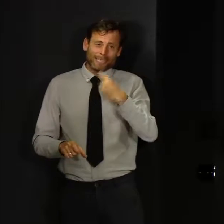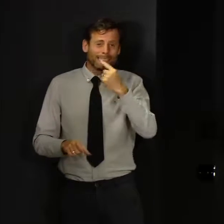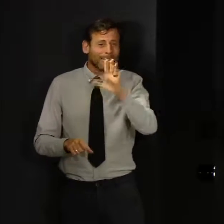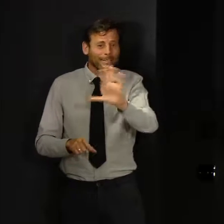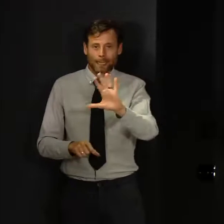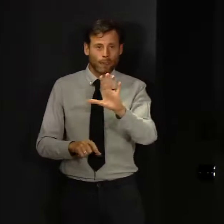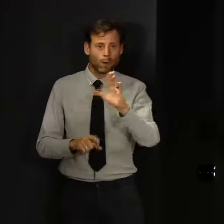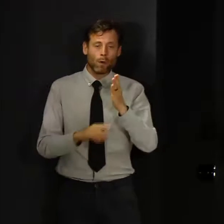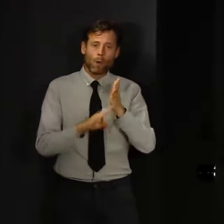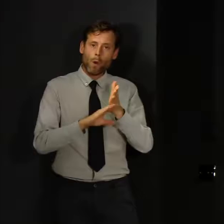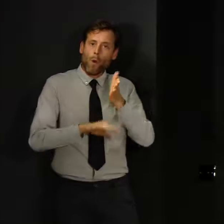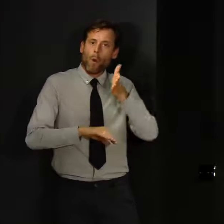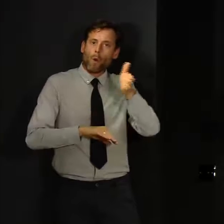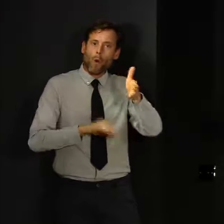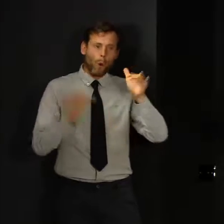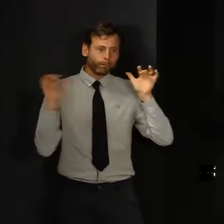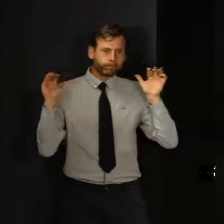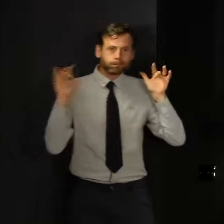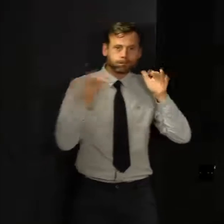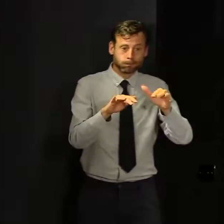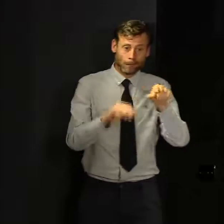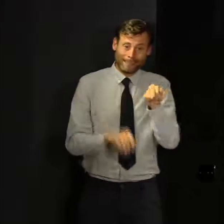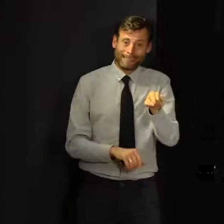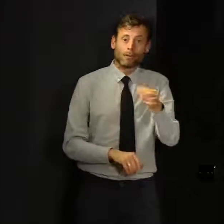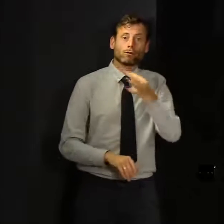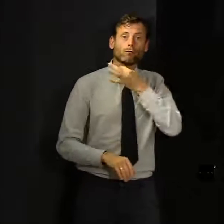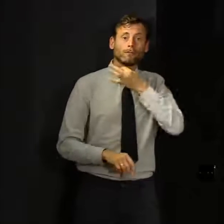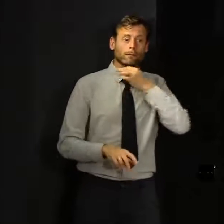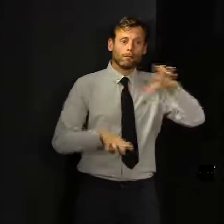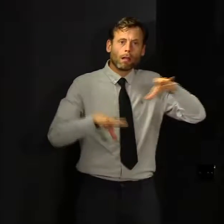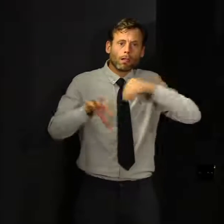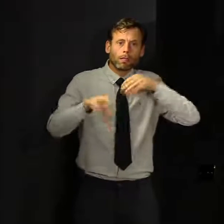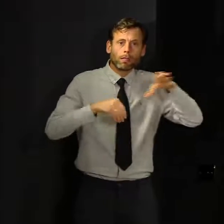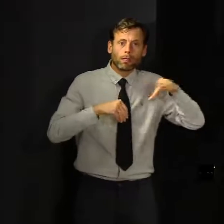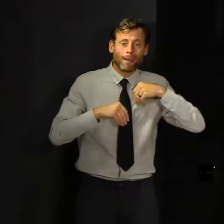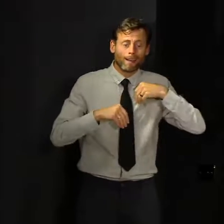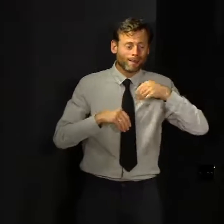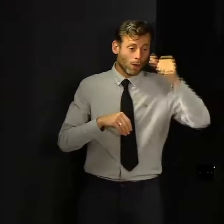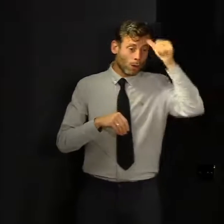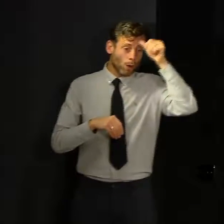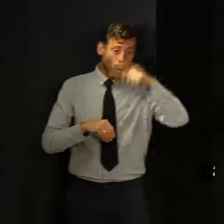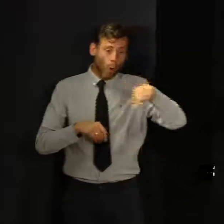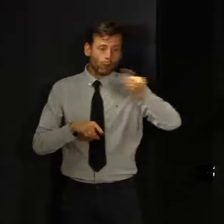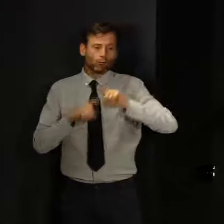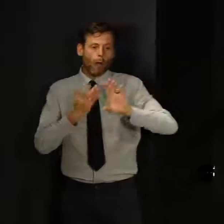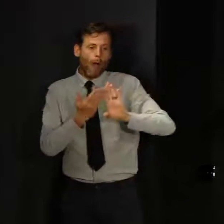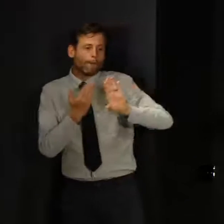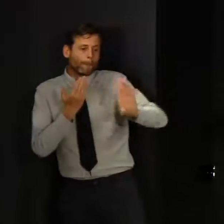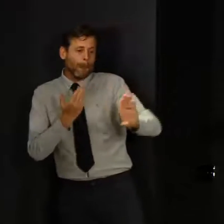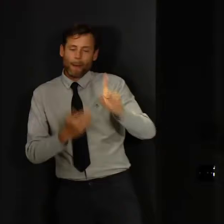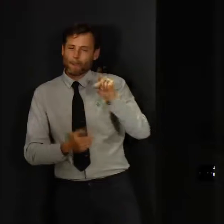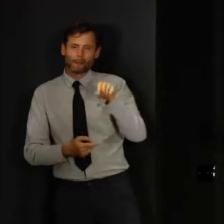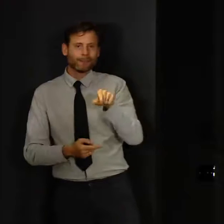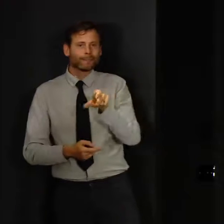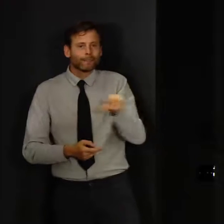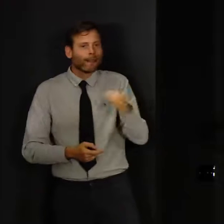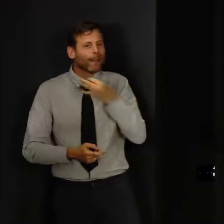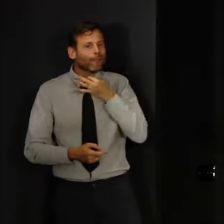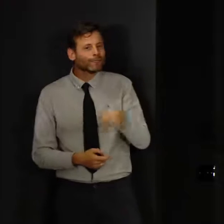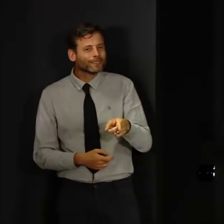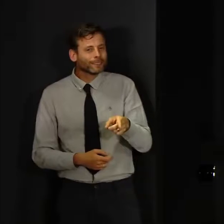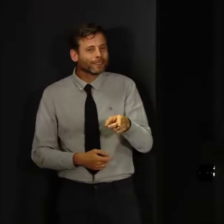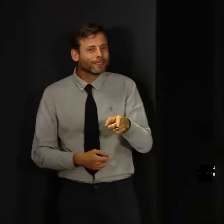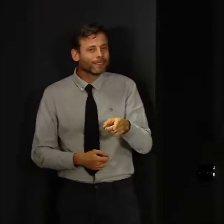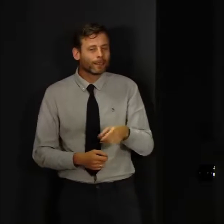gatherings, which pose a clear risk to public health, even with social distancing in place. Indeed, we've seen evidence of